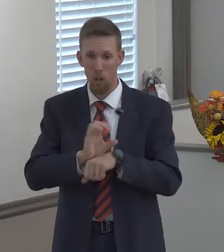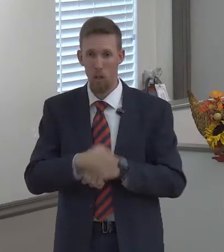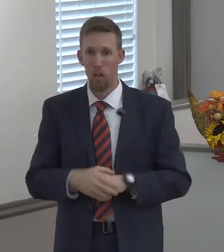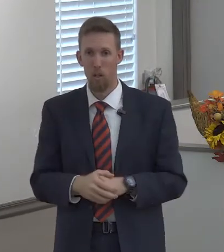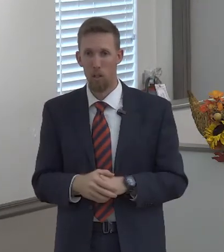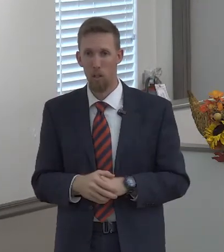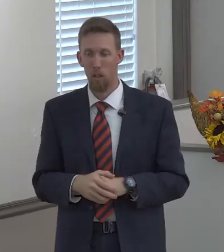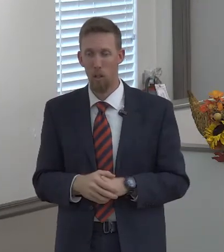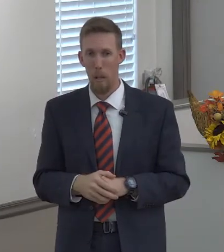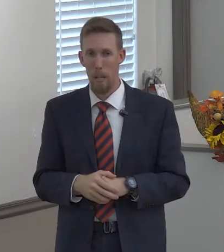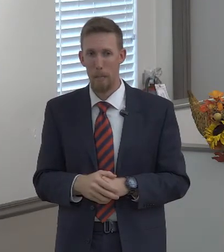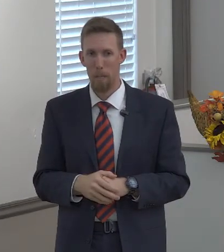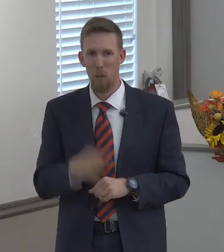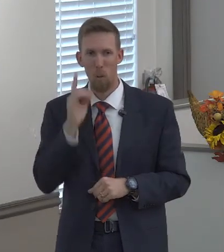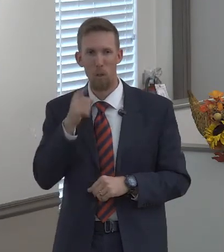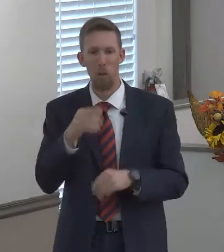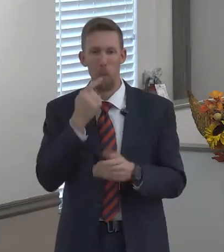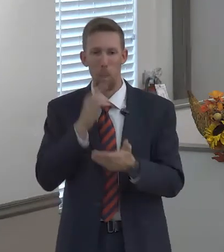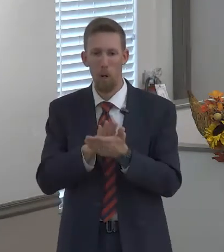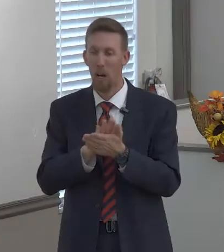Are you thankful for your family?